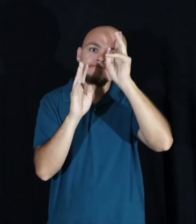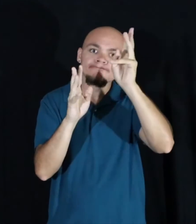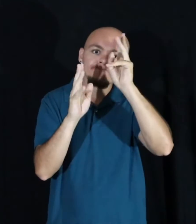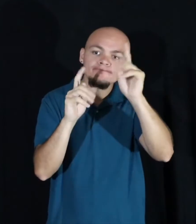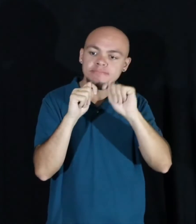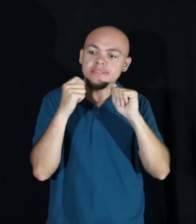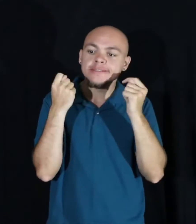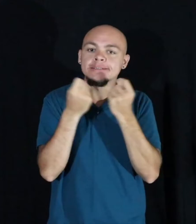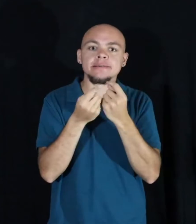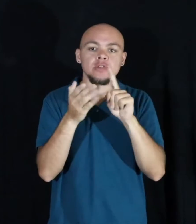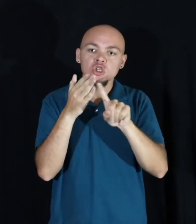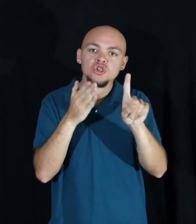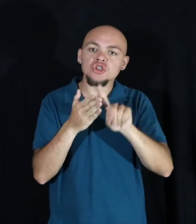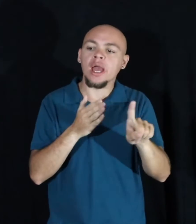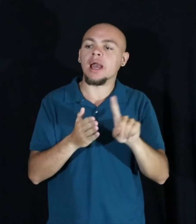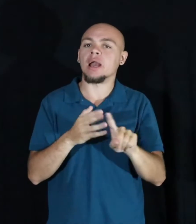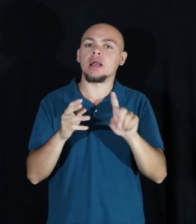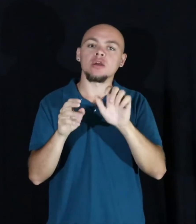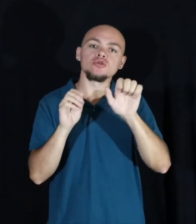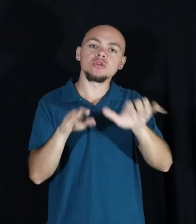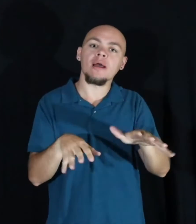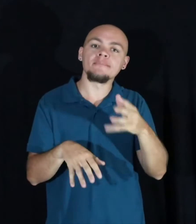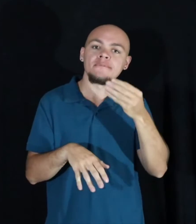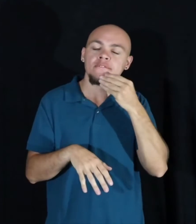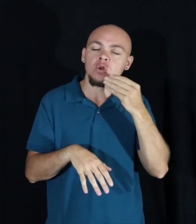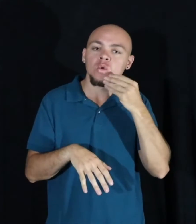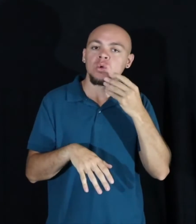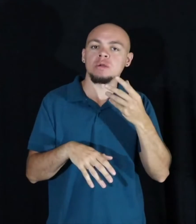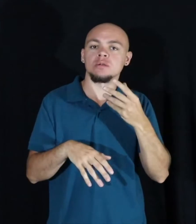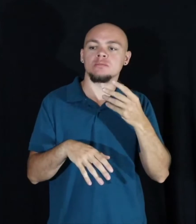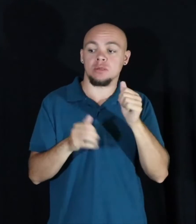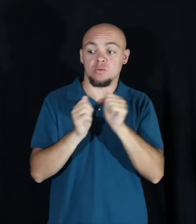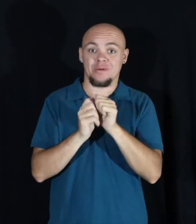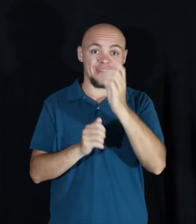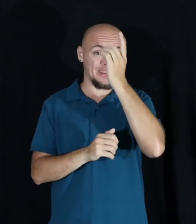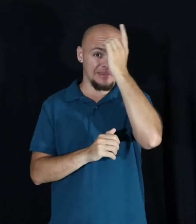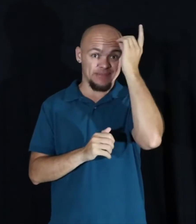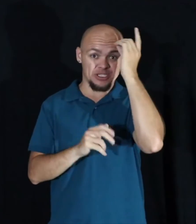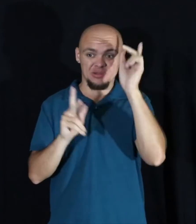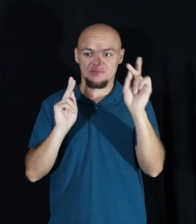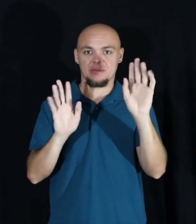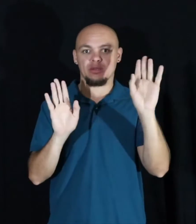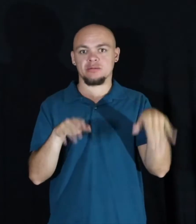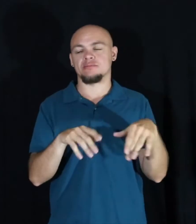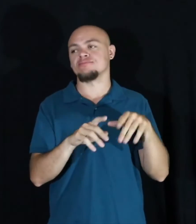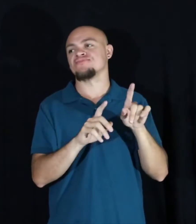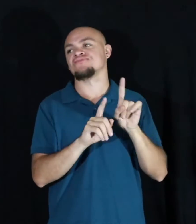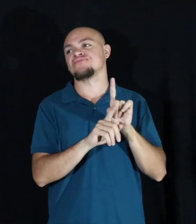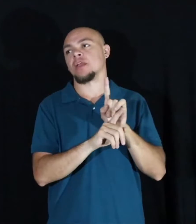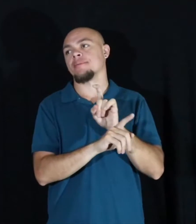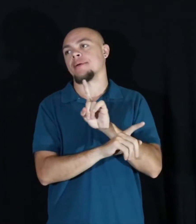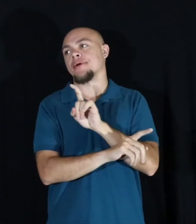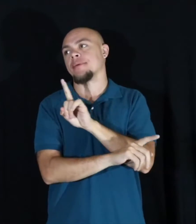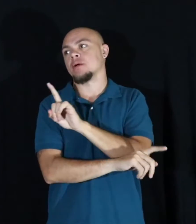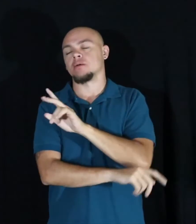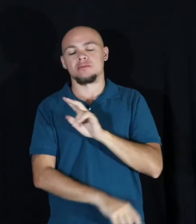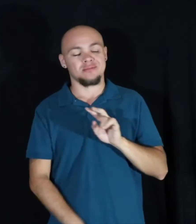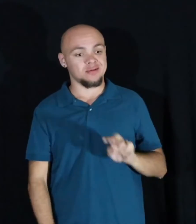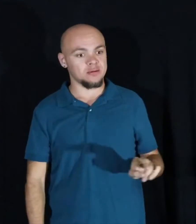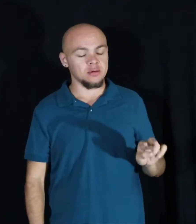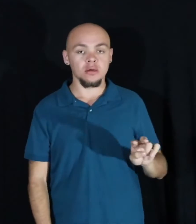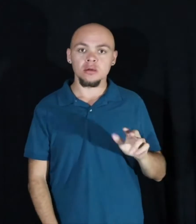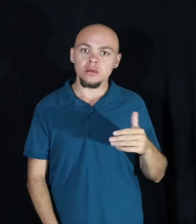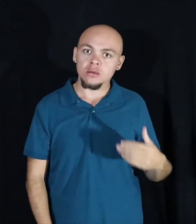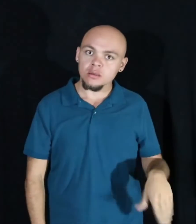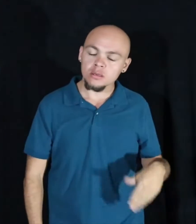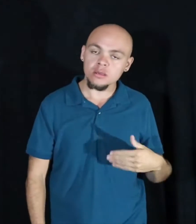teams, they'd be checking in, dropping off food. But with dementia, people just drift by." And I think our